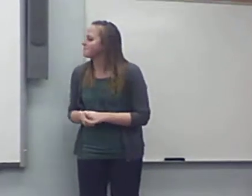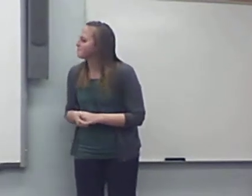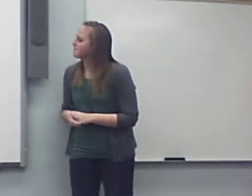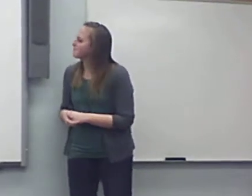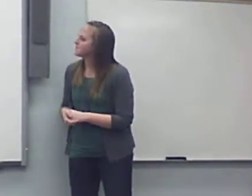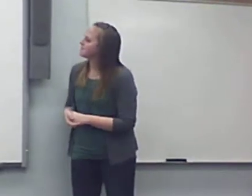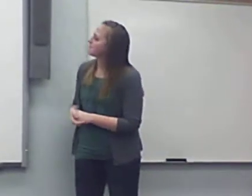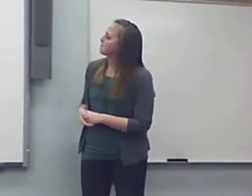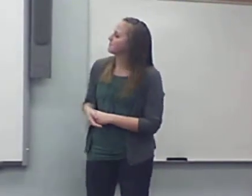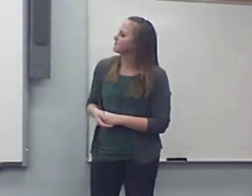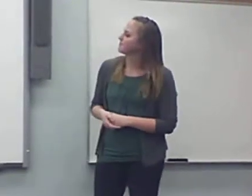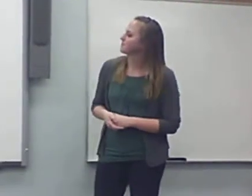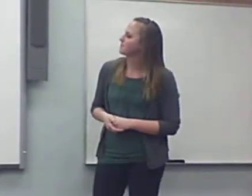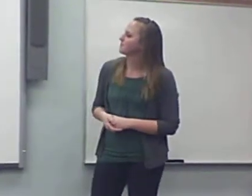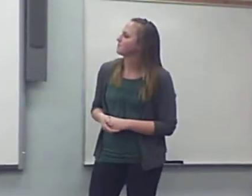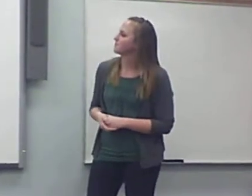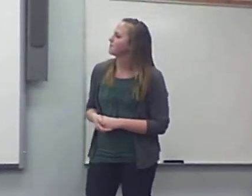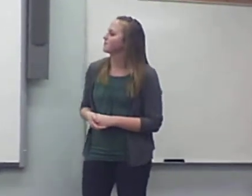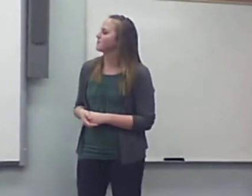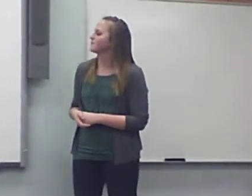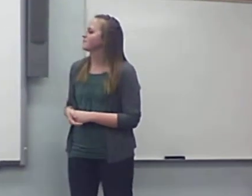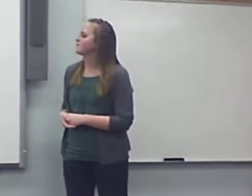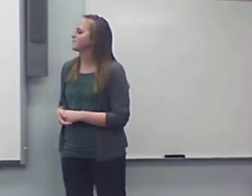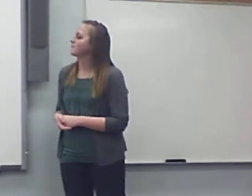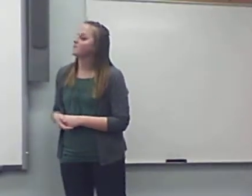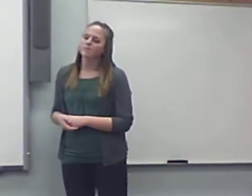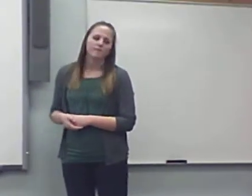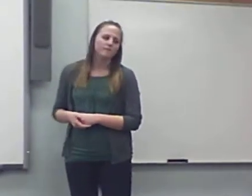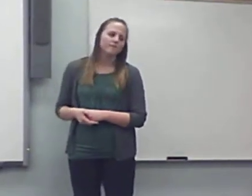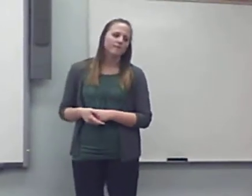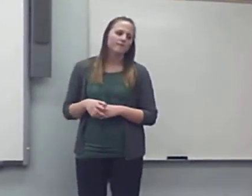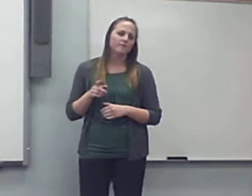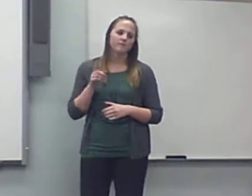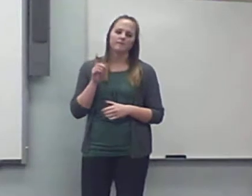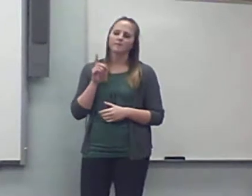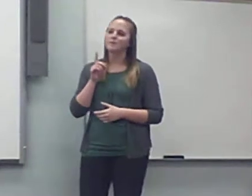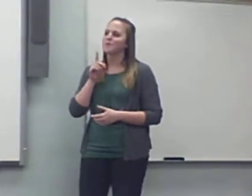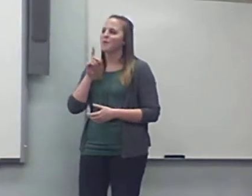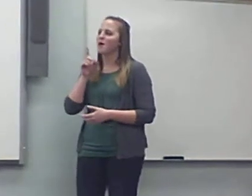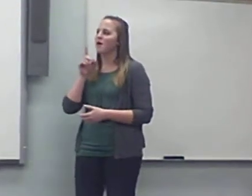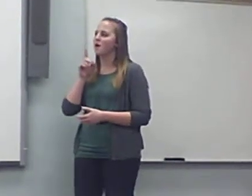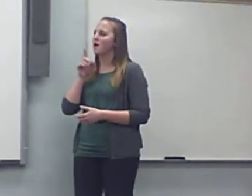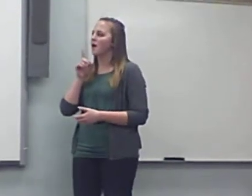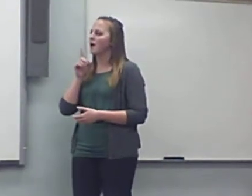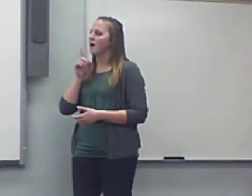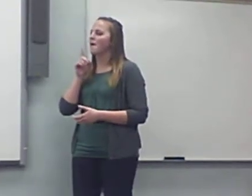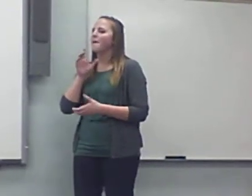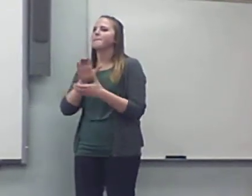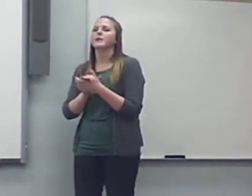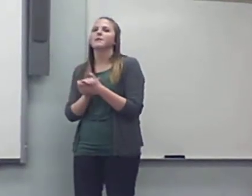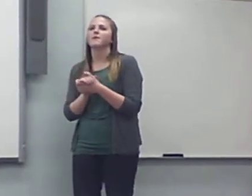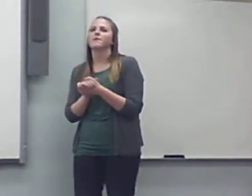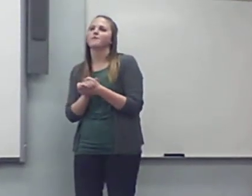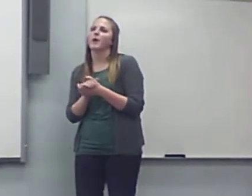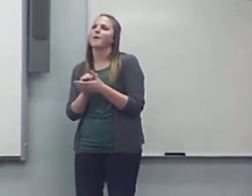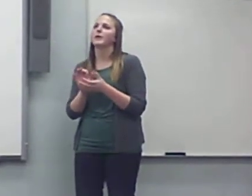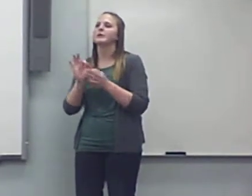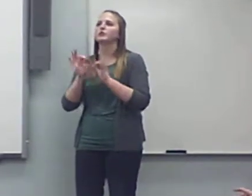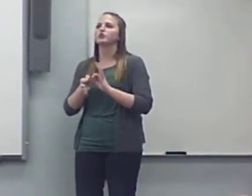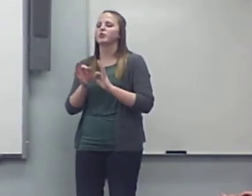really believe that interpreting is very much like that. I think that sticking in just one niche is neither beneficial or healthy